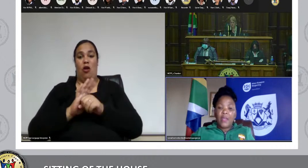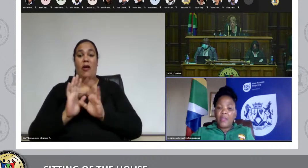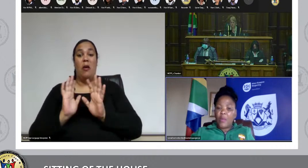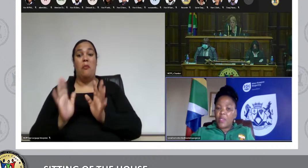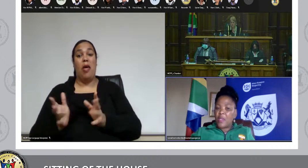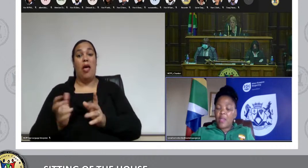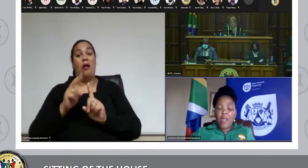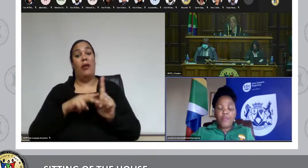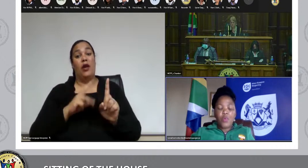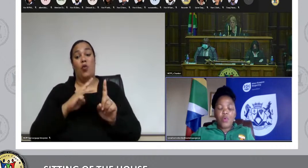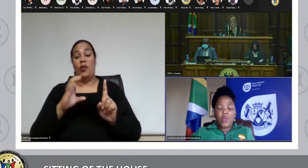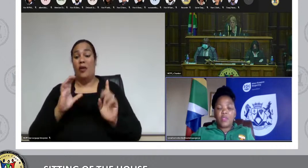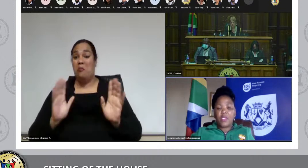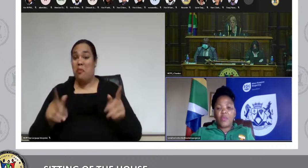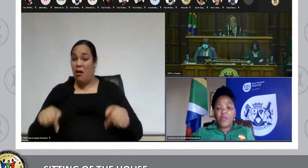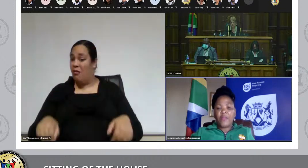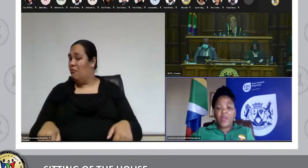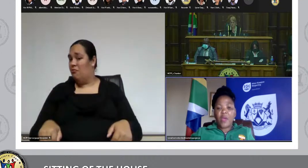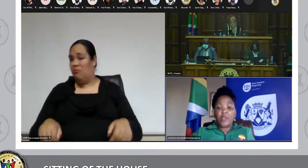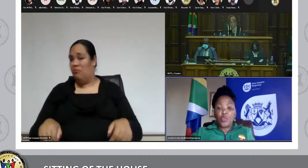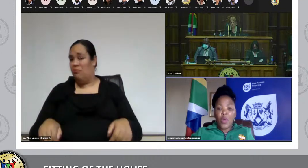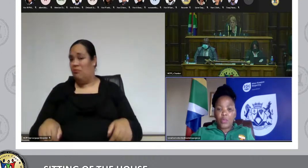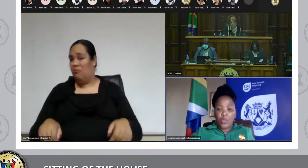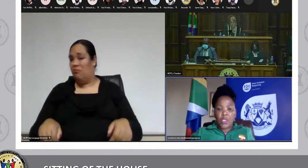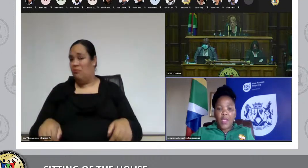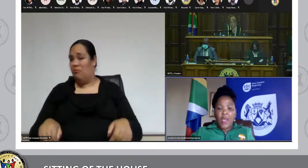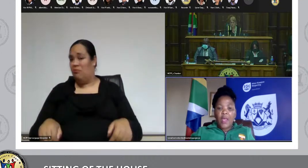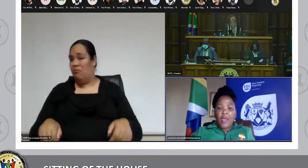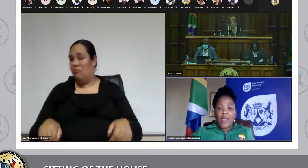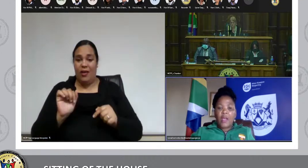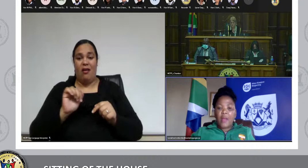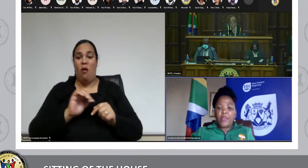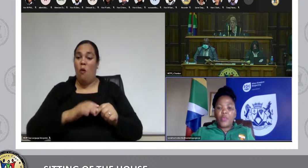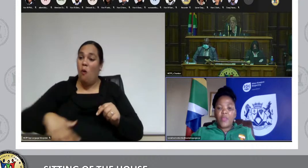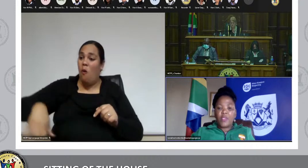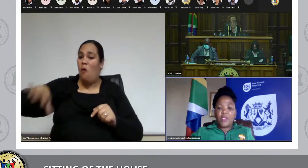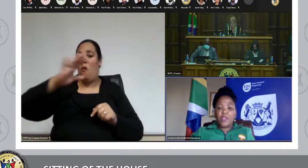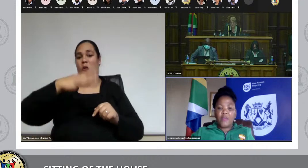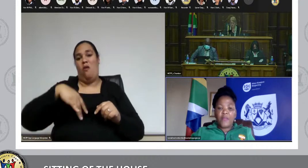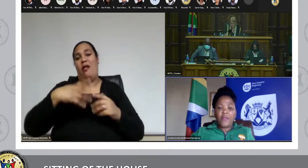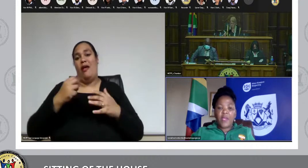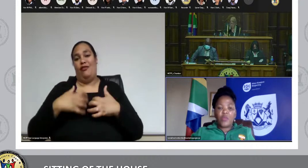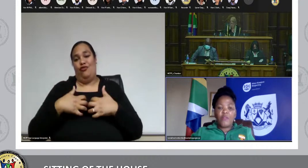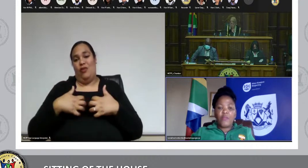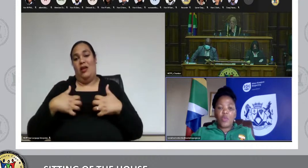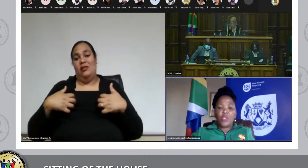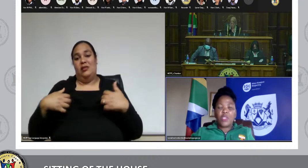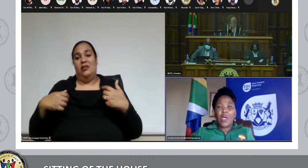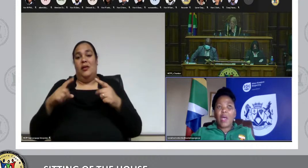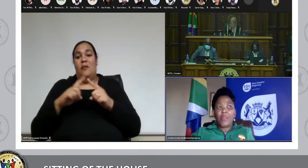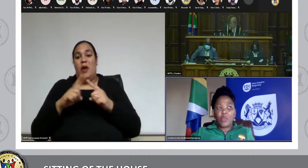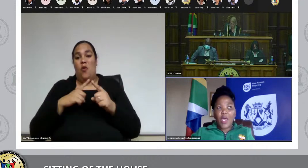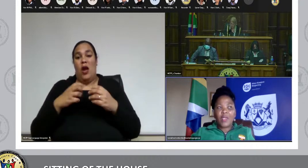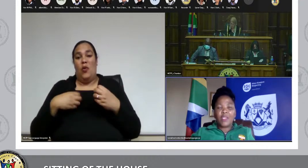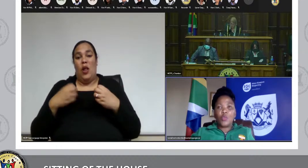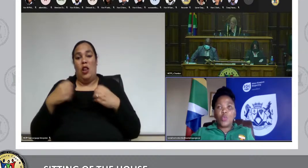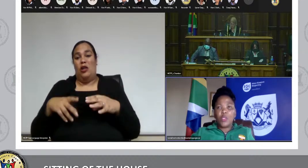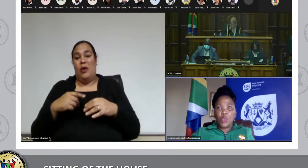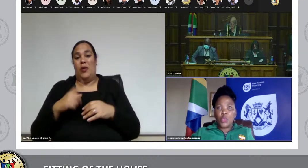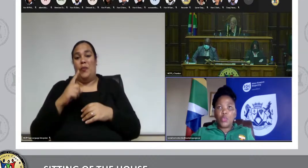applicable in the Western Cape nor in South Africa, but throughout. Coupled with this is the fact that we have lost